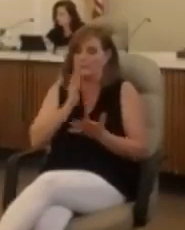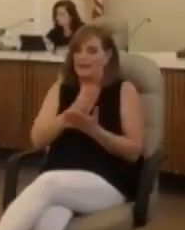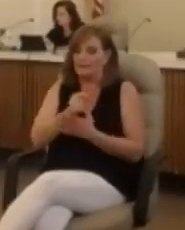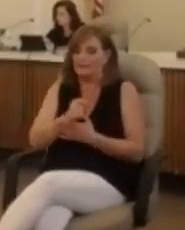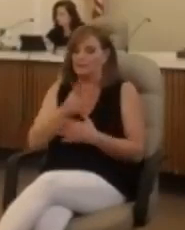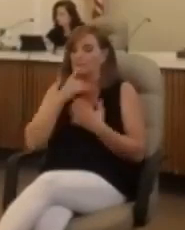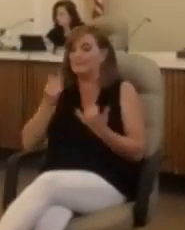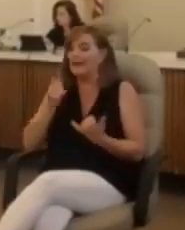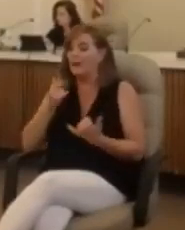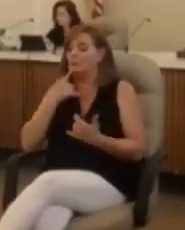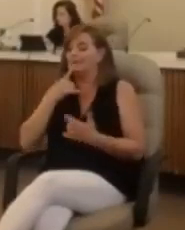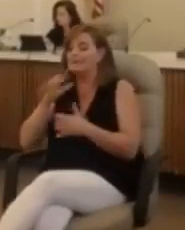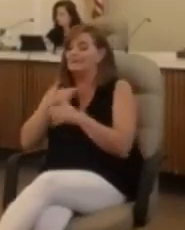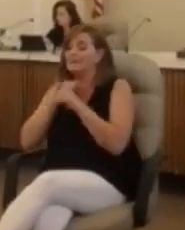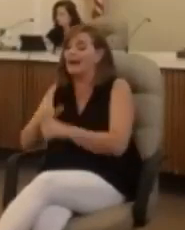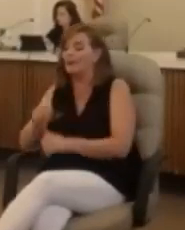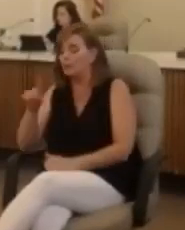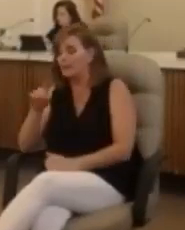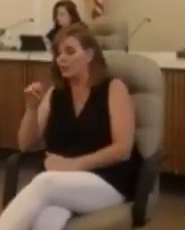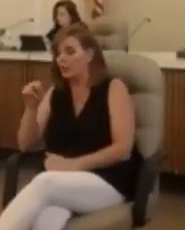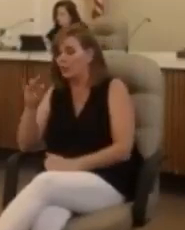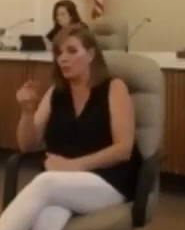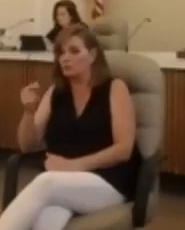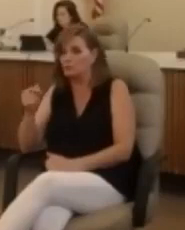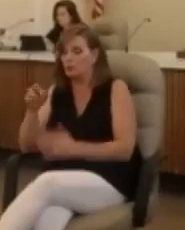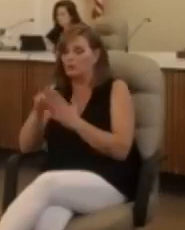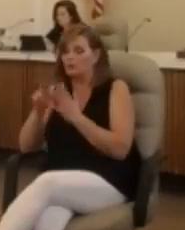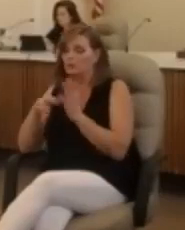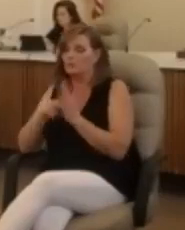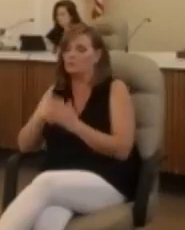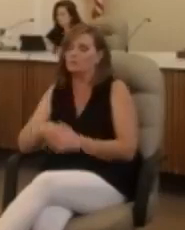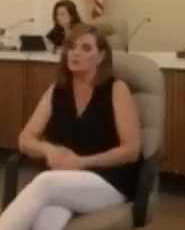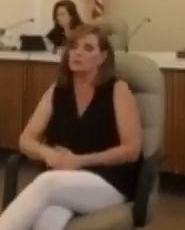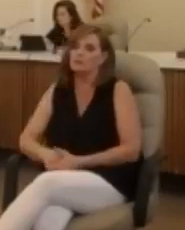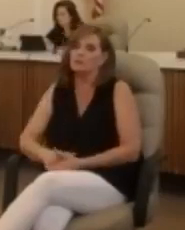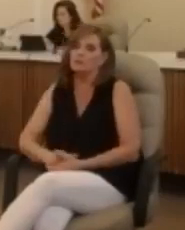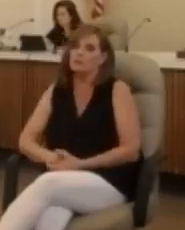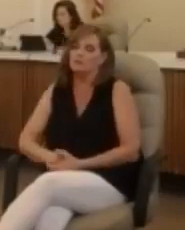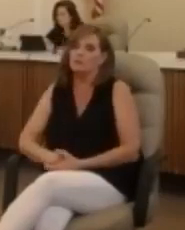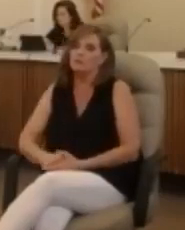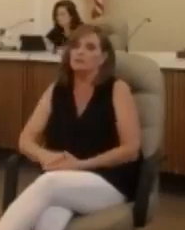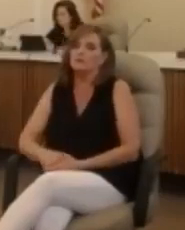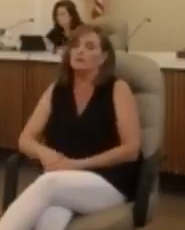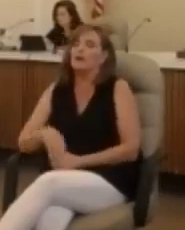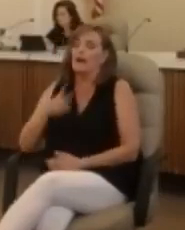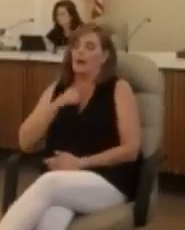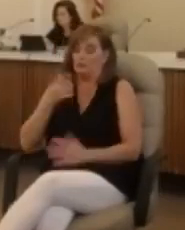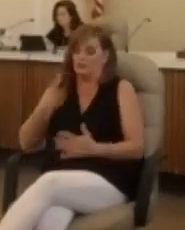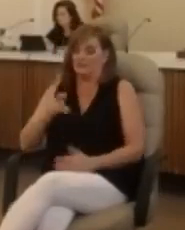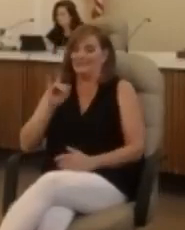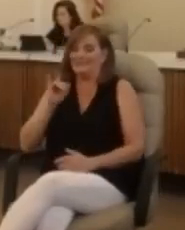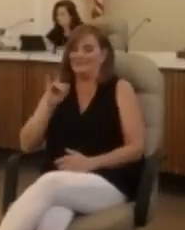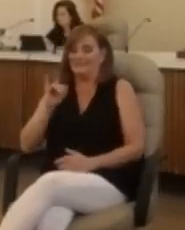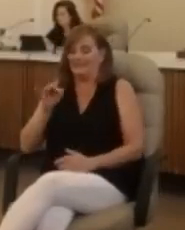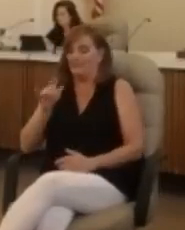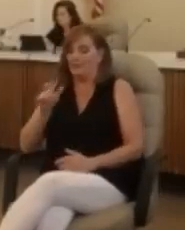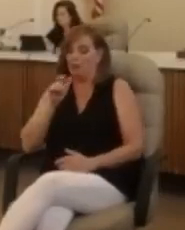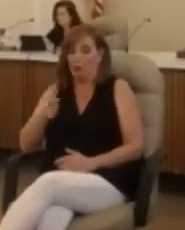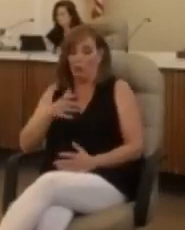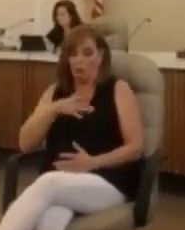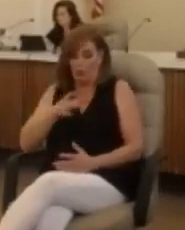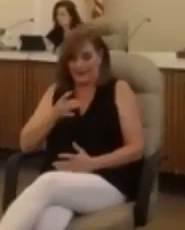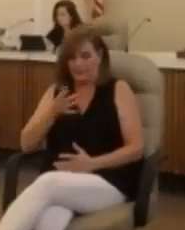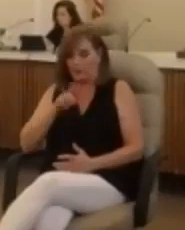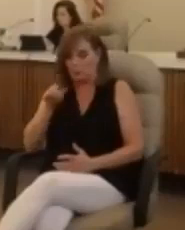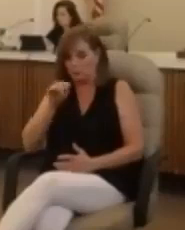right. If we don't, I'm done. Thank you. No problem. I'll just finish what I was saying. If we don't like those zoning